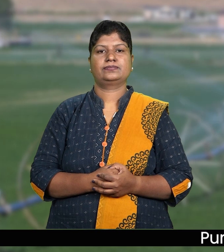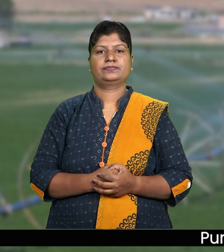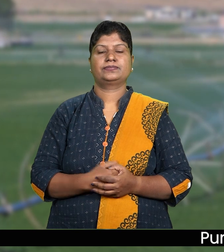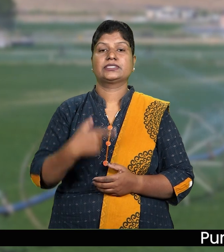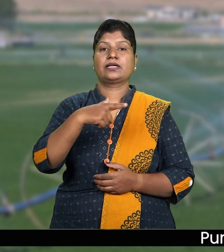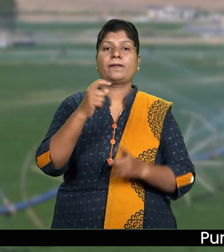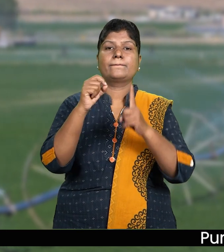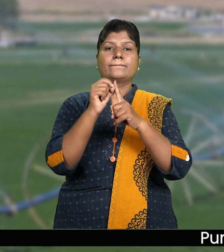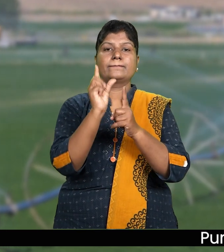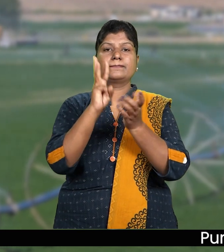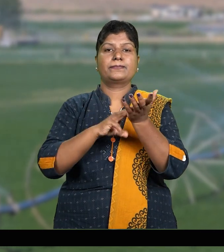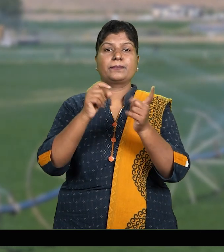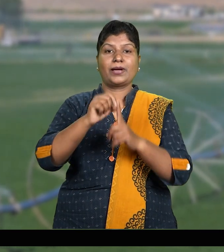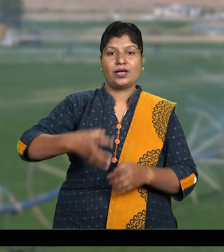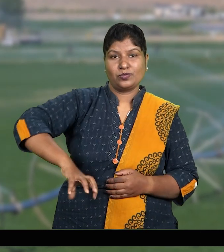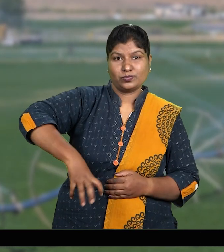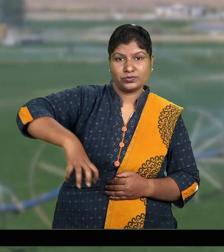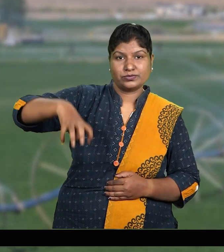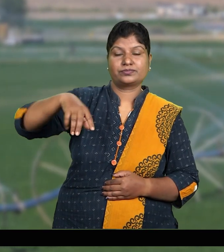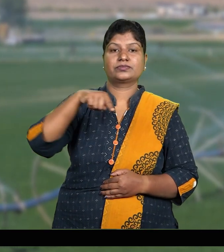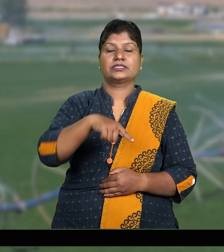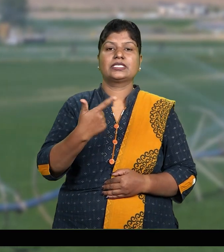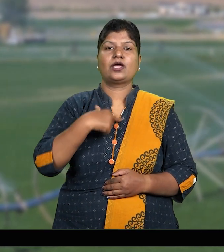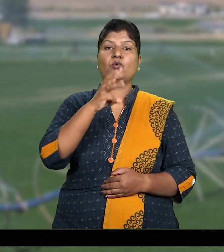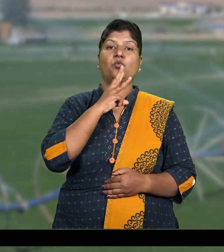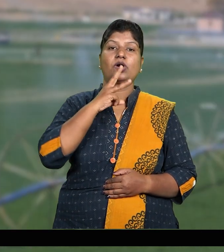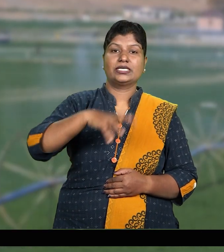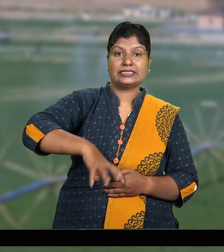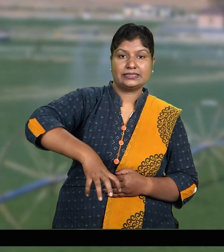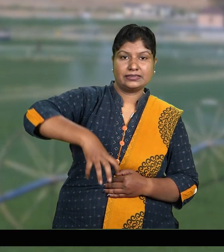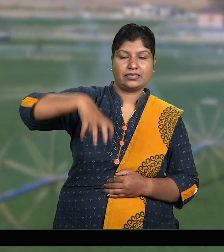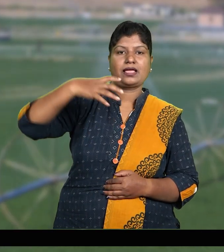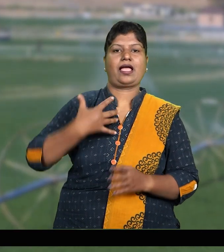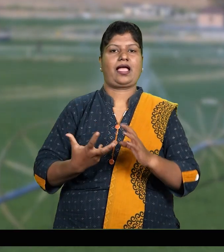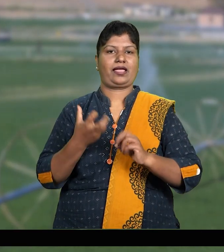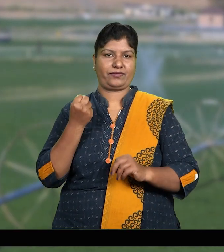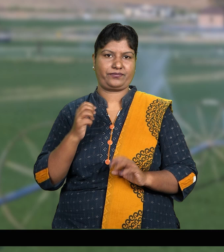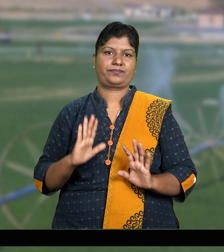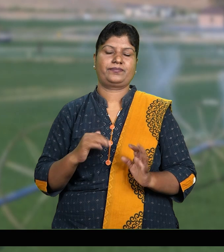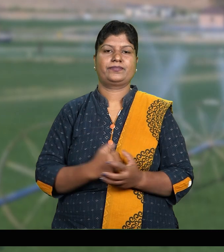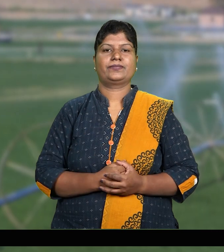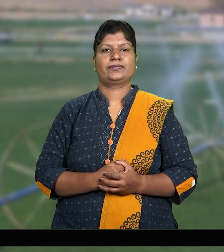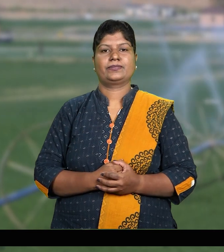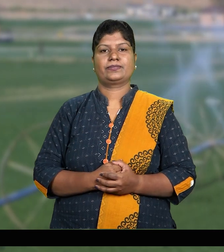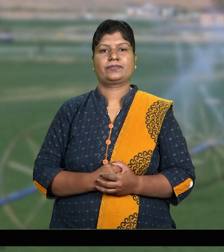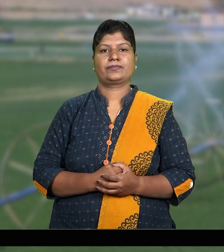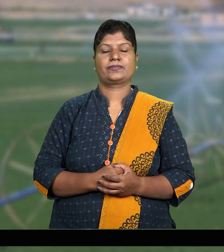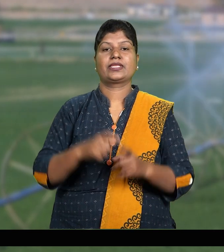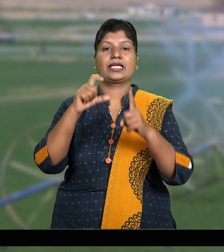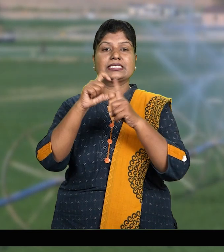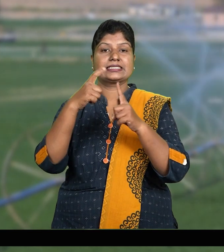Pumps are commonly used for lifting water.